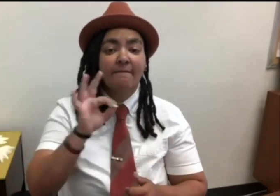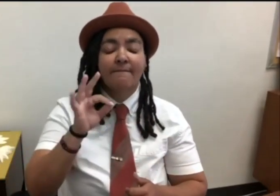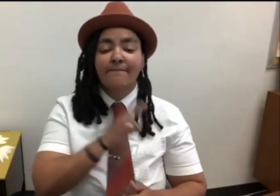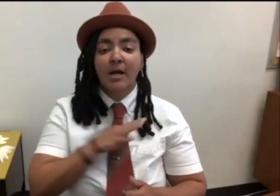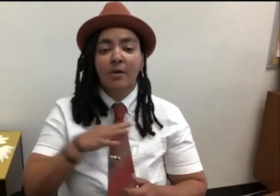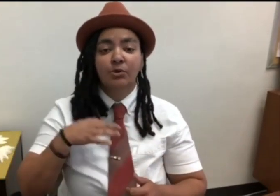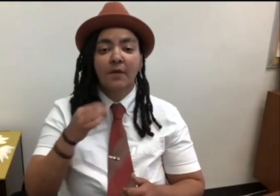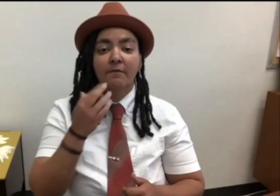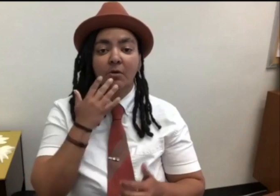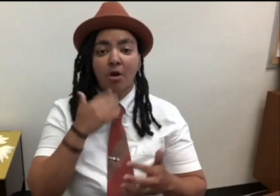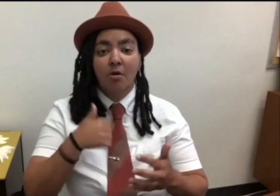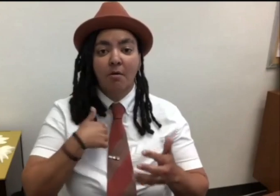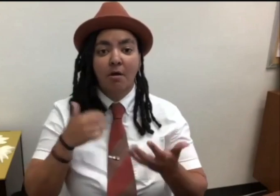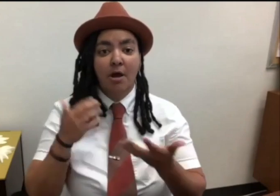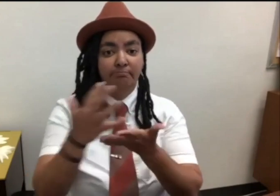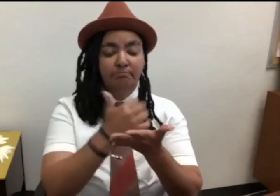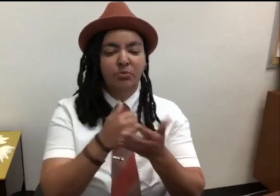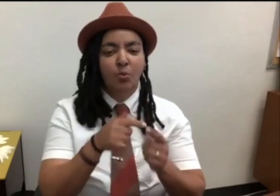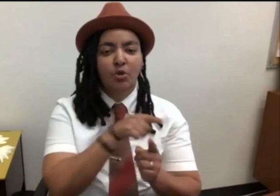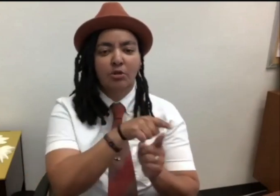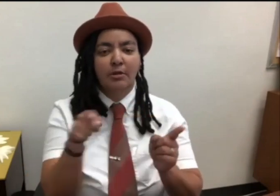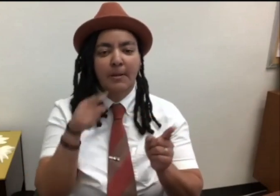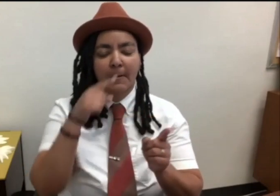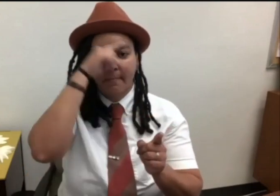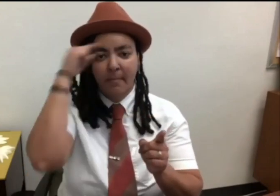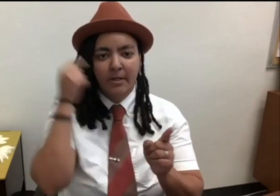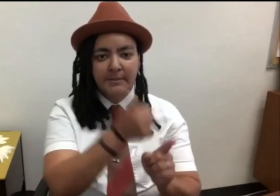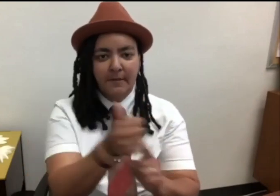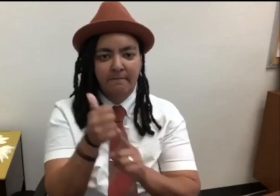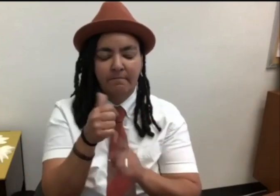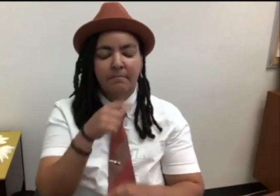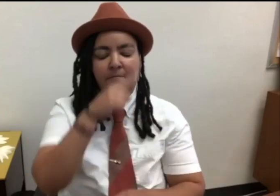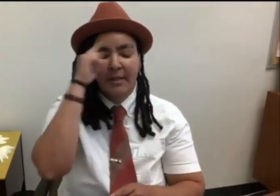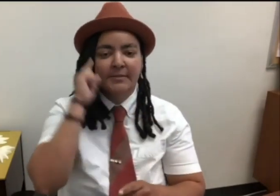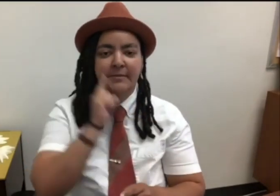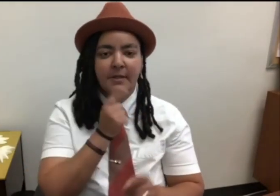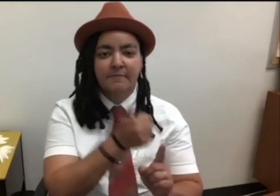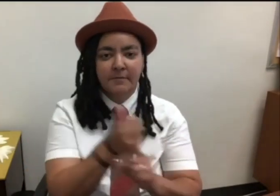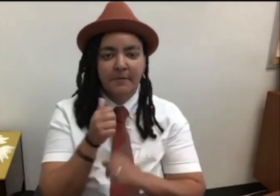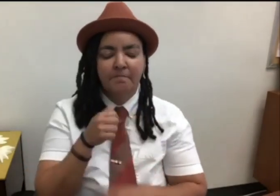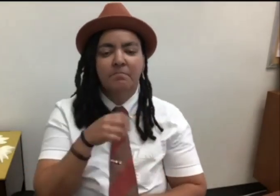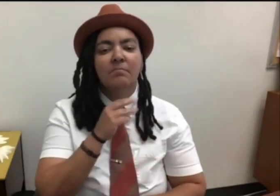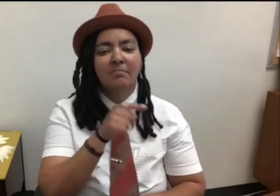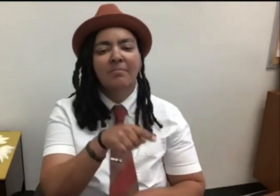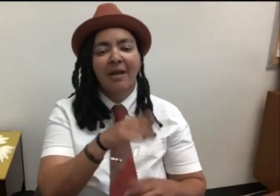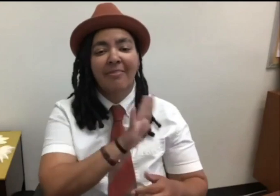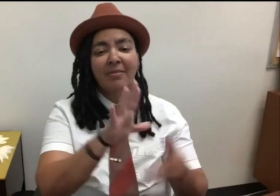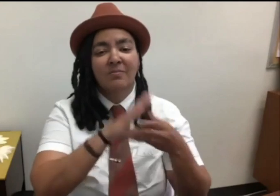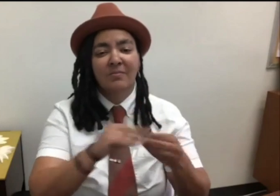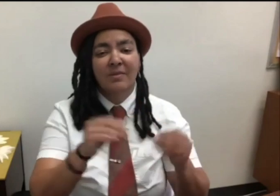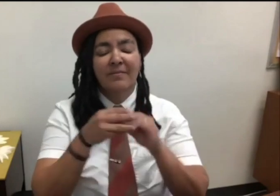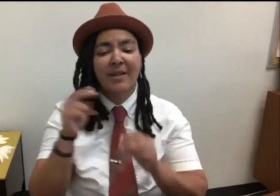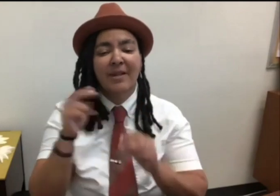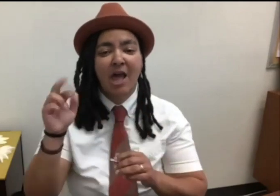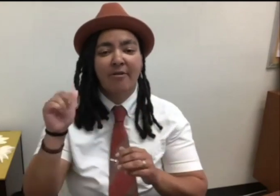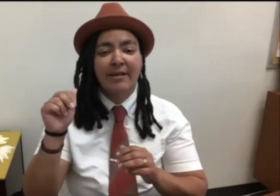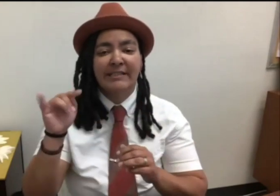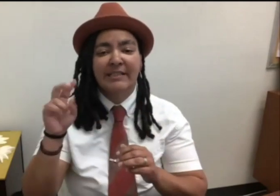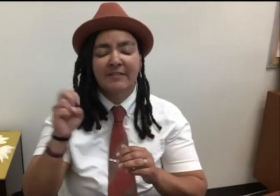So the majority of deaf faculty members of color, they were Black. And when I